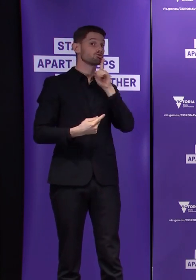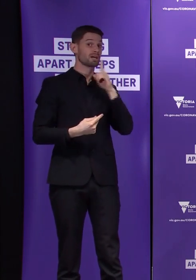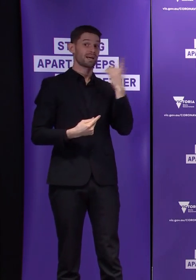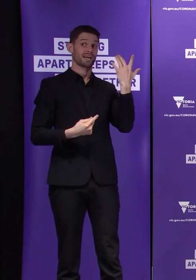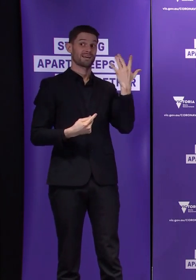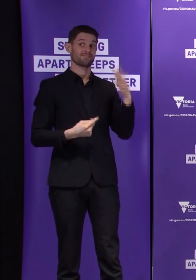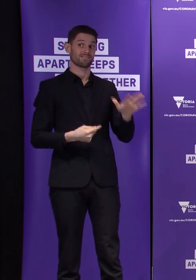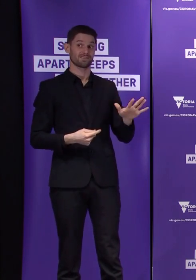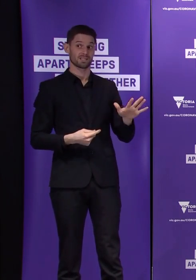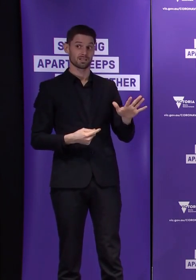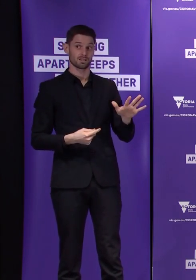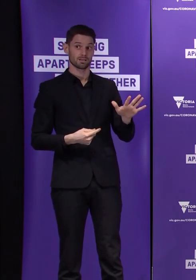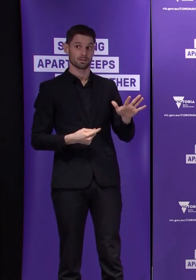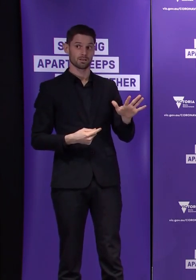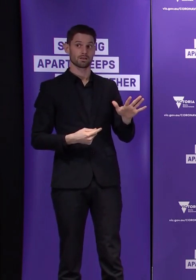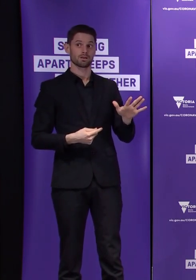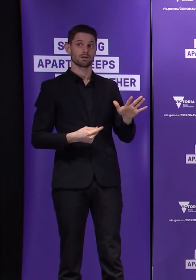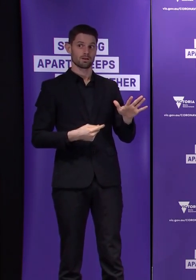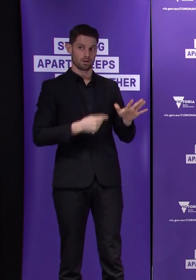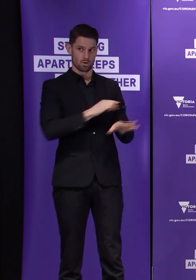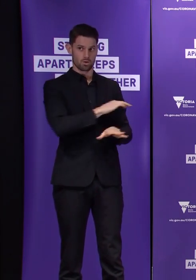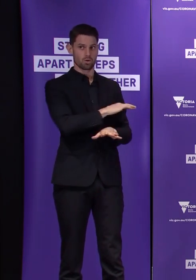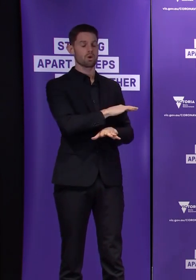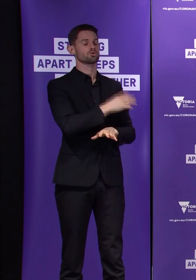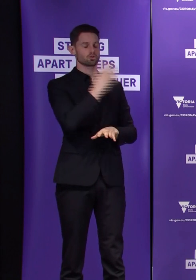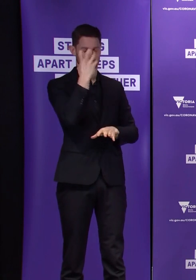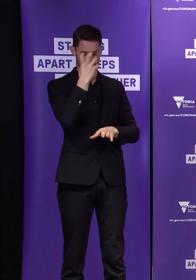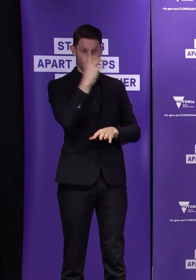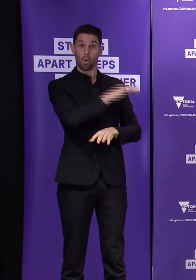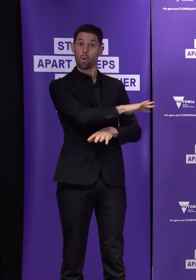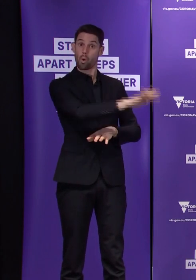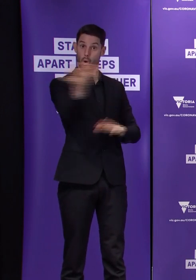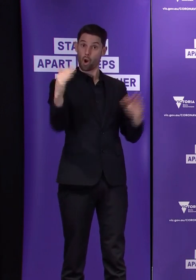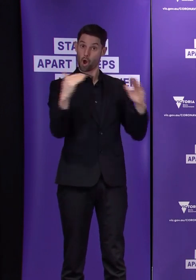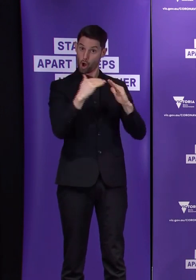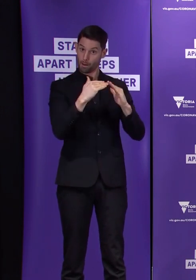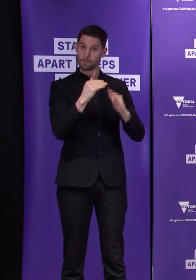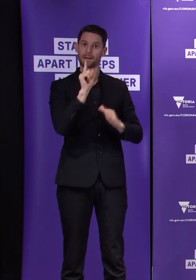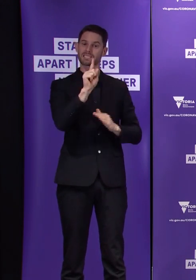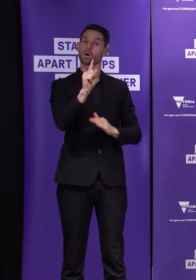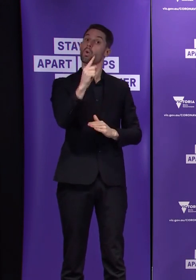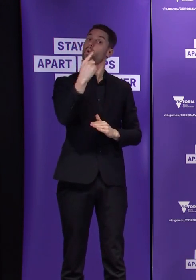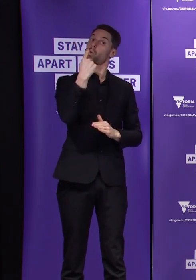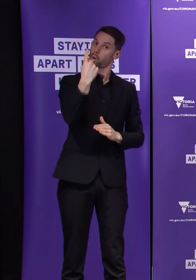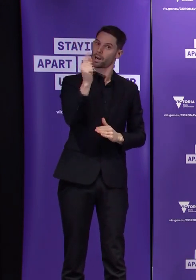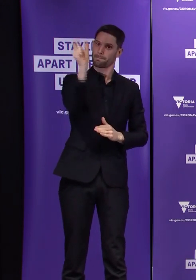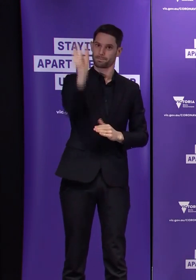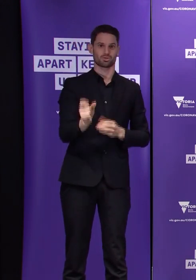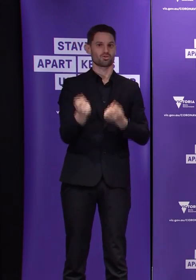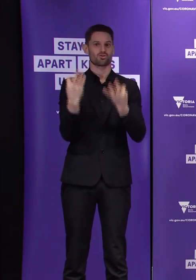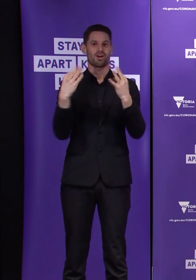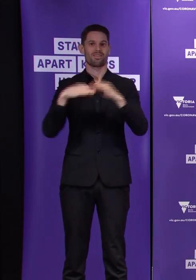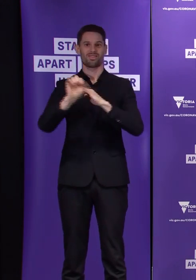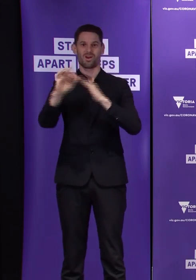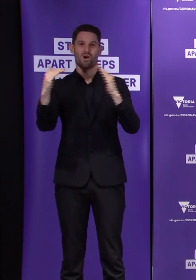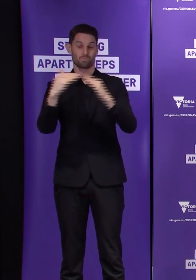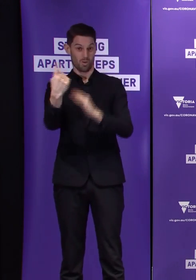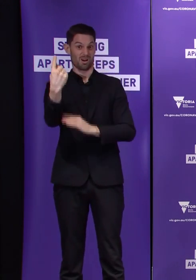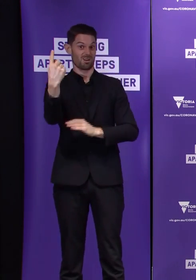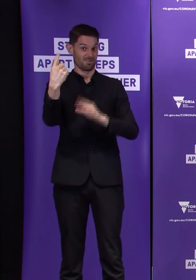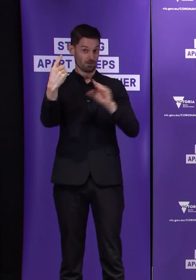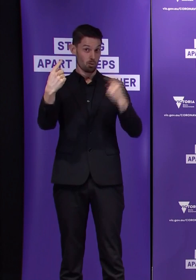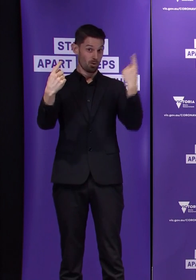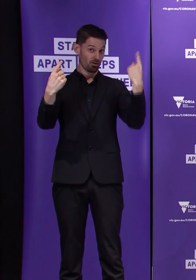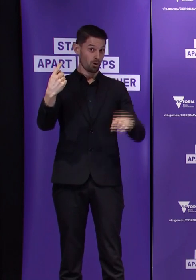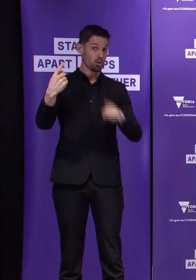able to be spoken to, not just for checking purposes, but for help, assistance, clarity, just to make sure that everyone's